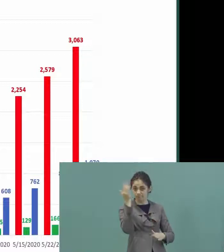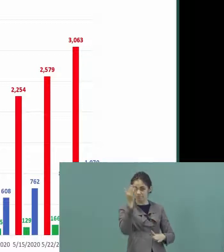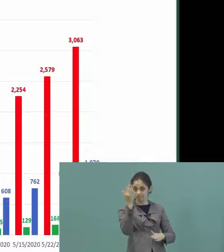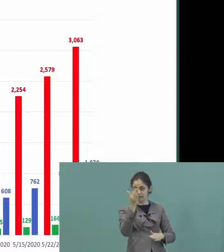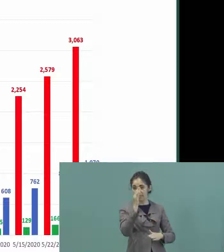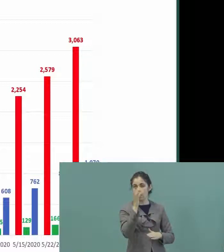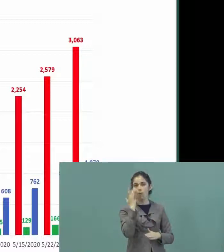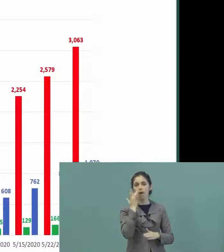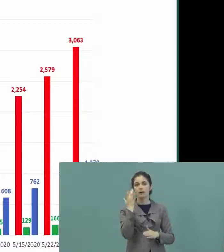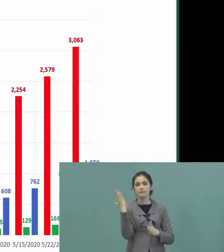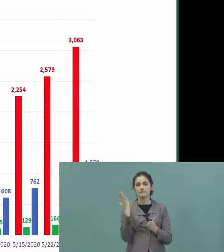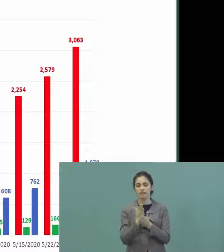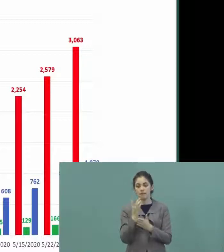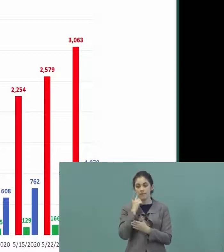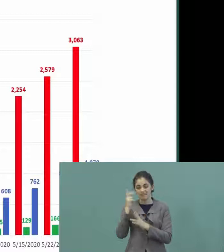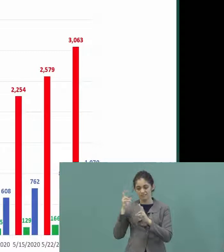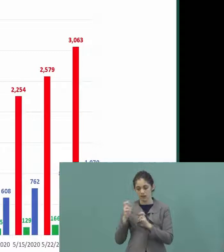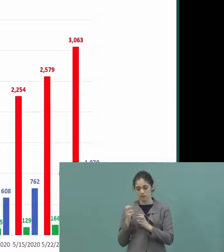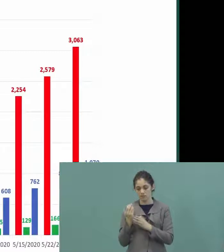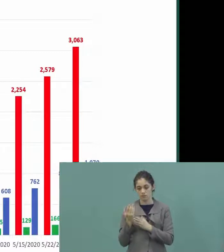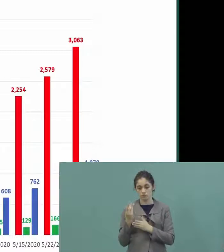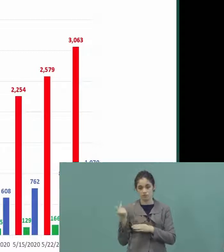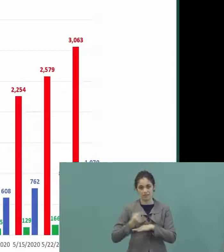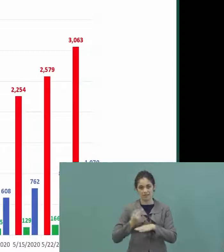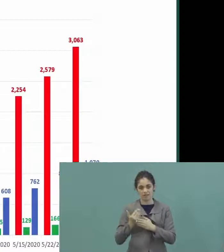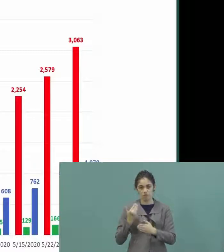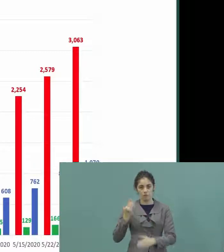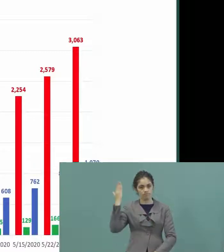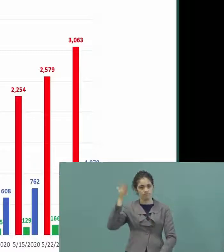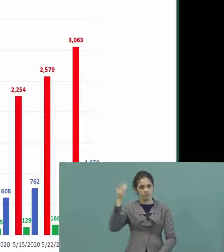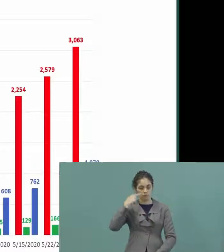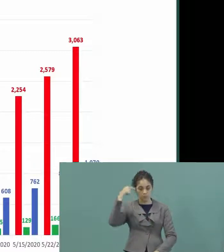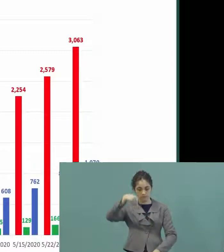to cut off our data for analysis a few days before the press conference.